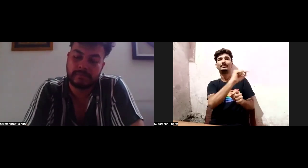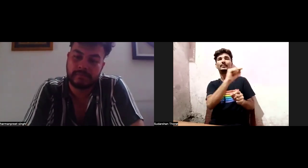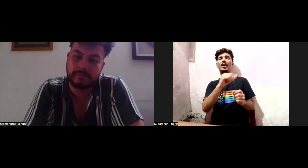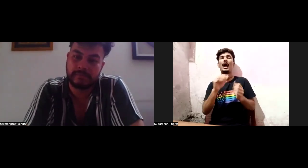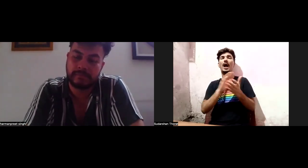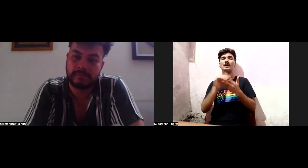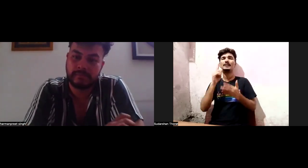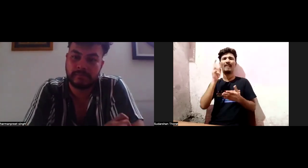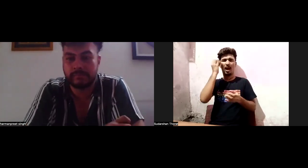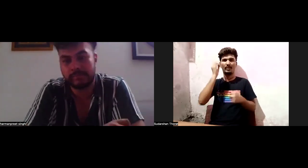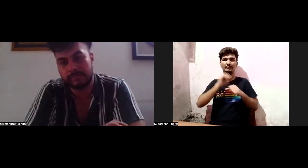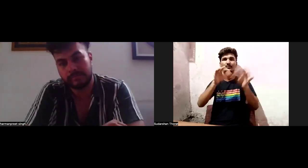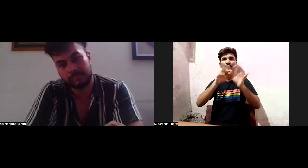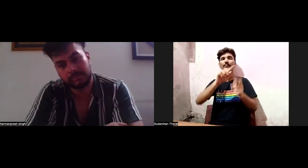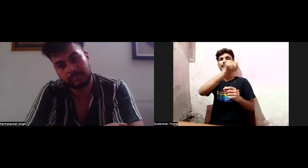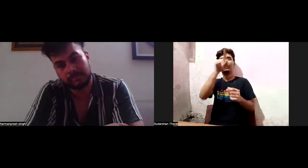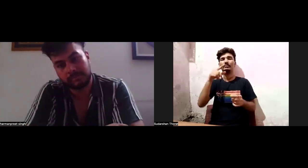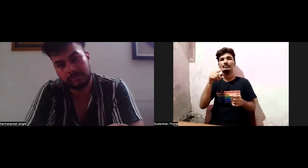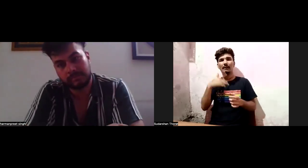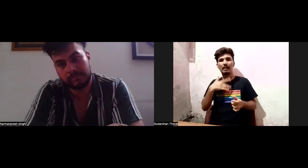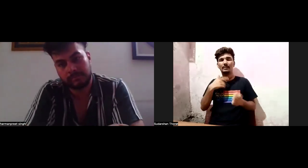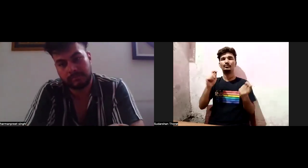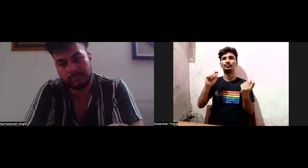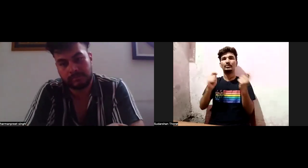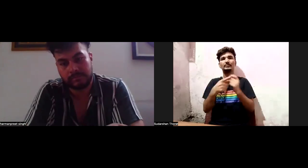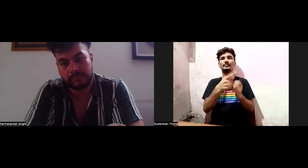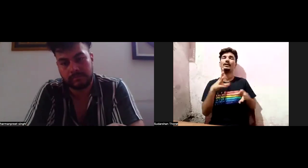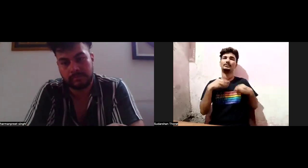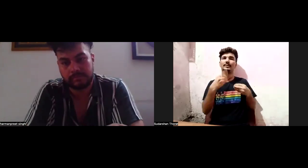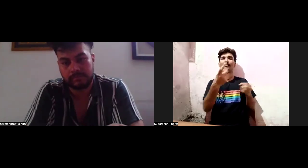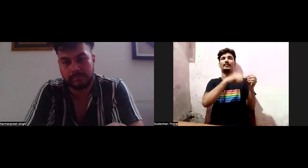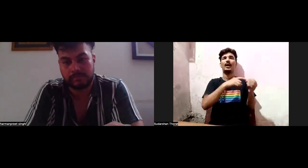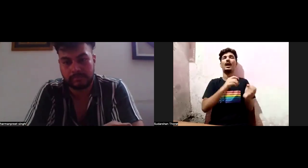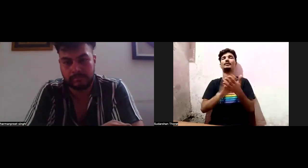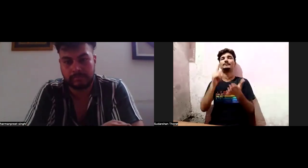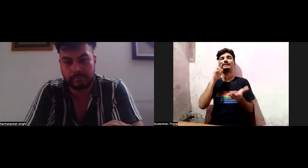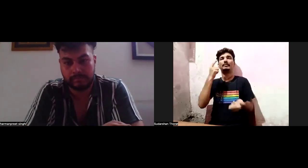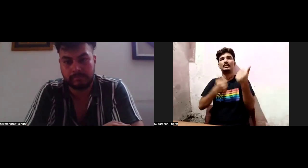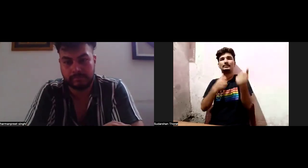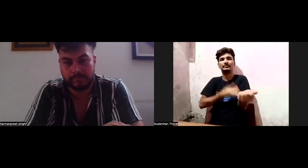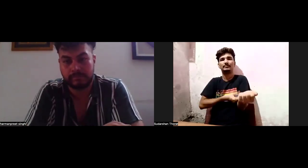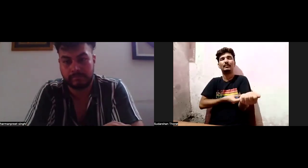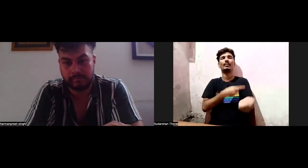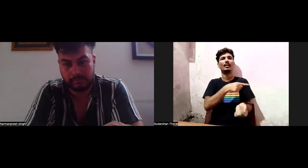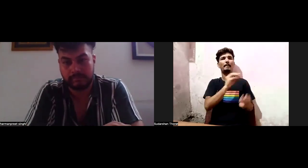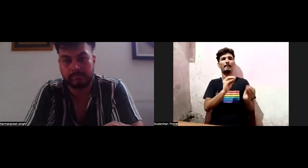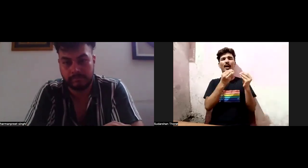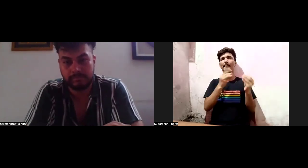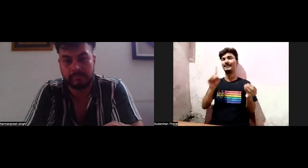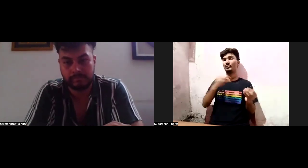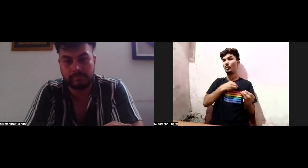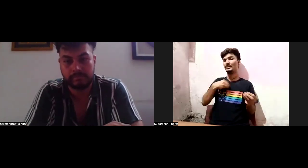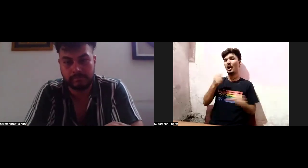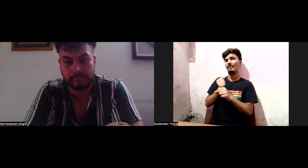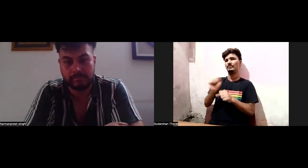through a community and the NGOs, and they spread across related to the HIV. So that's why I joined them, and